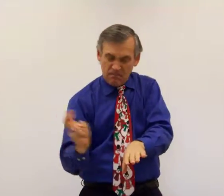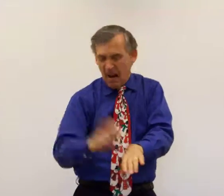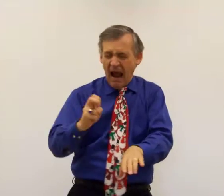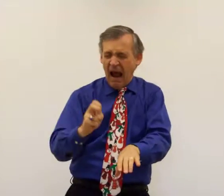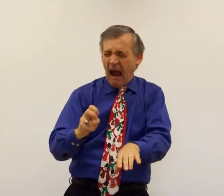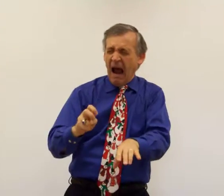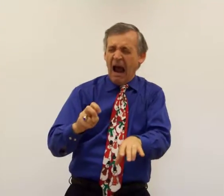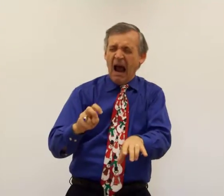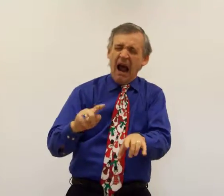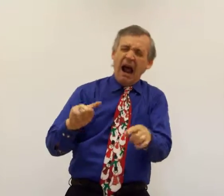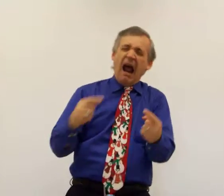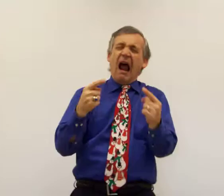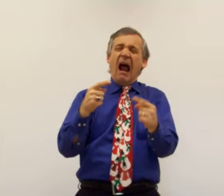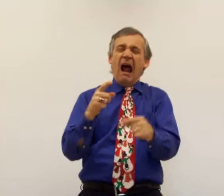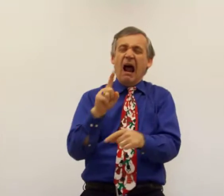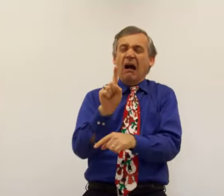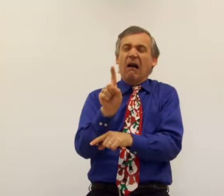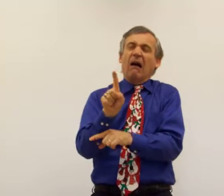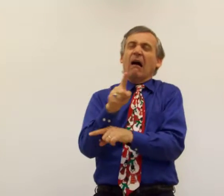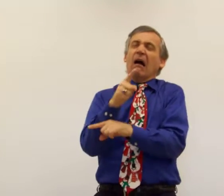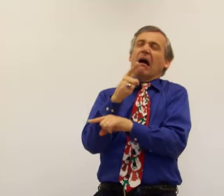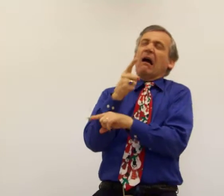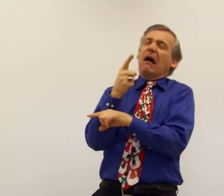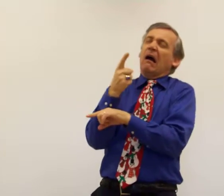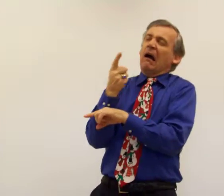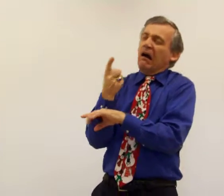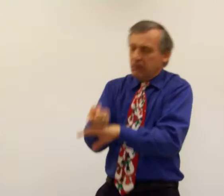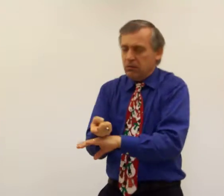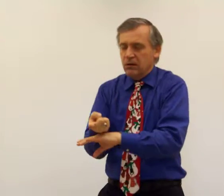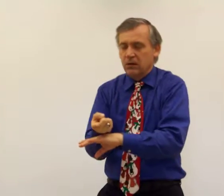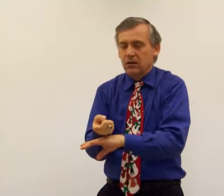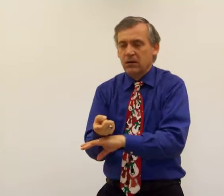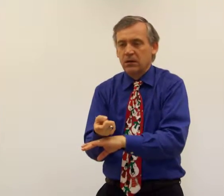She died in spite of all attempts to save her.